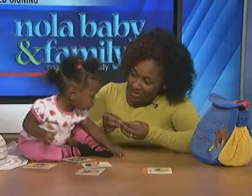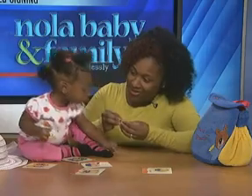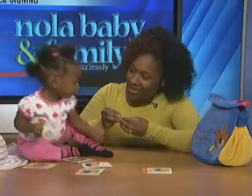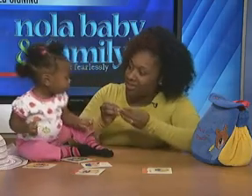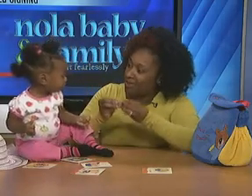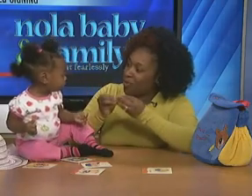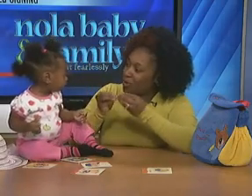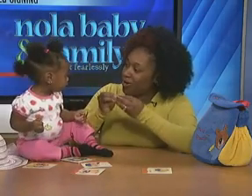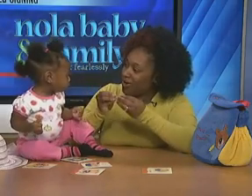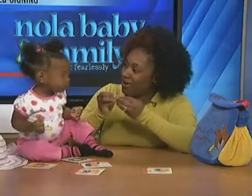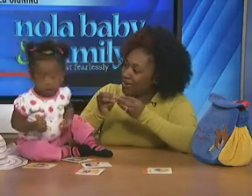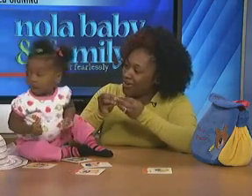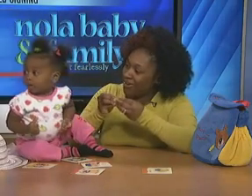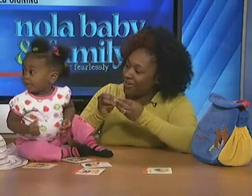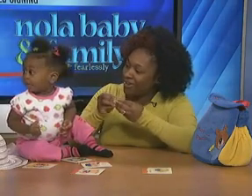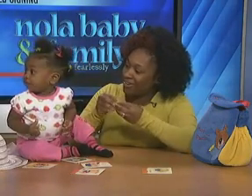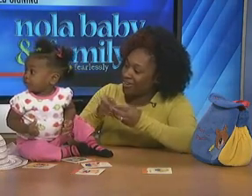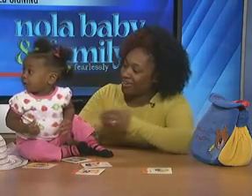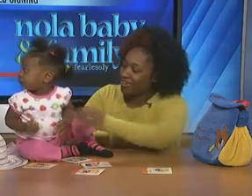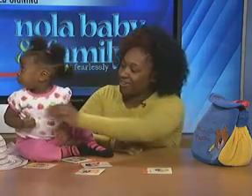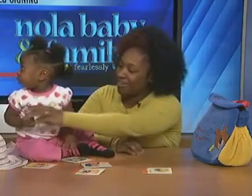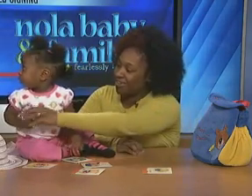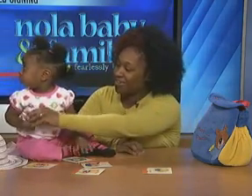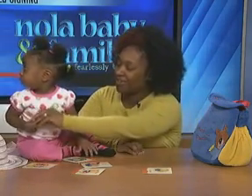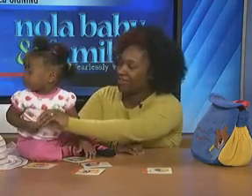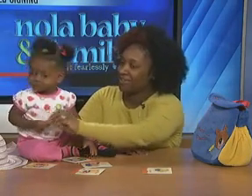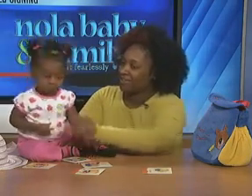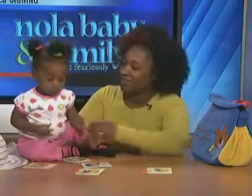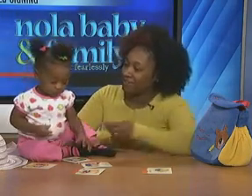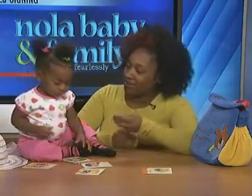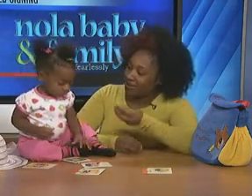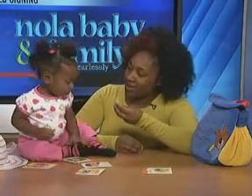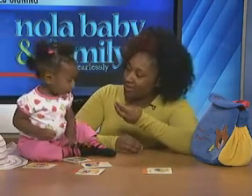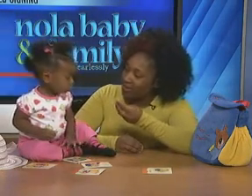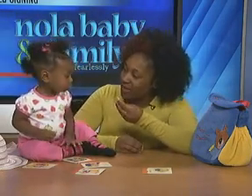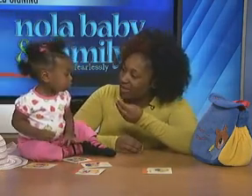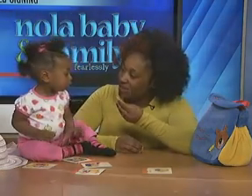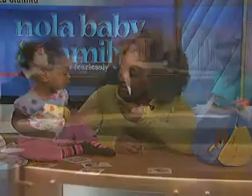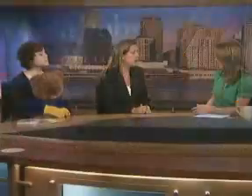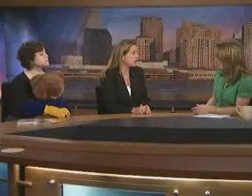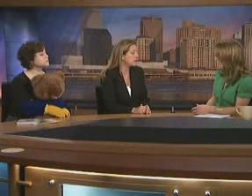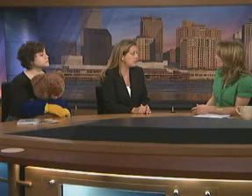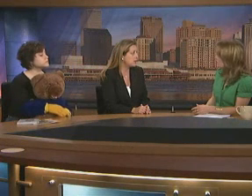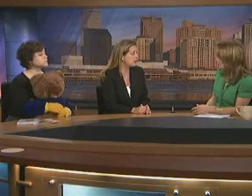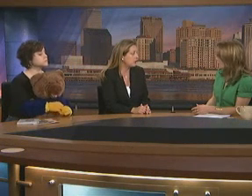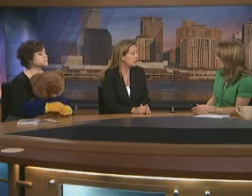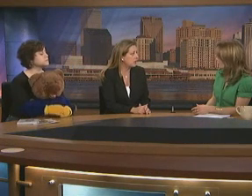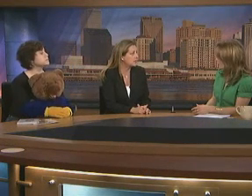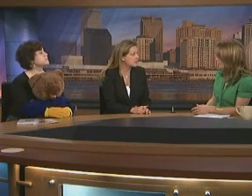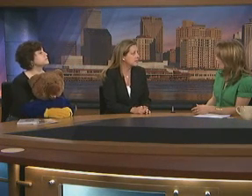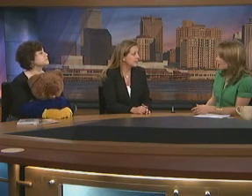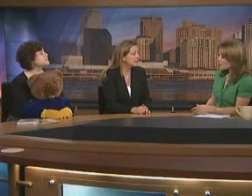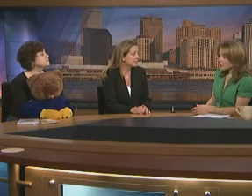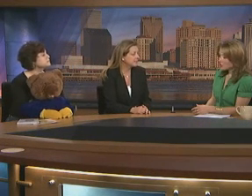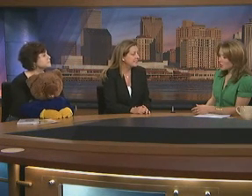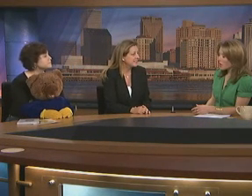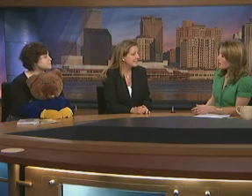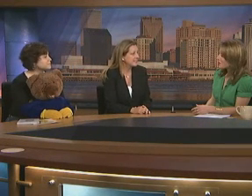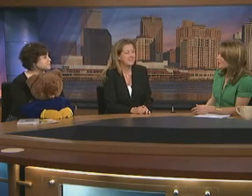sooner, and they have increased vocabulary. So it has actually beneficial effect on their ability to speak and verbalize. Lindsay, Rochelle, and